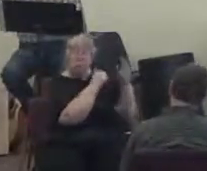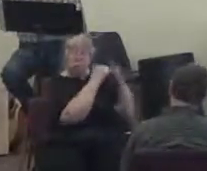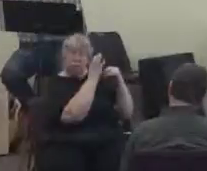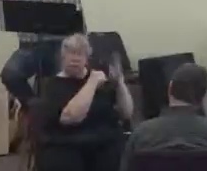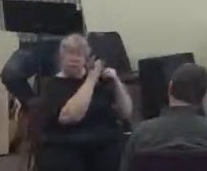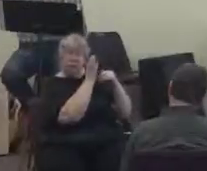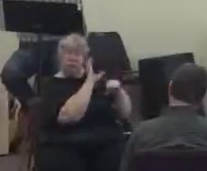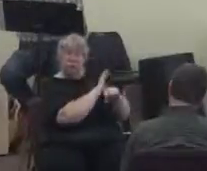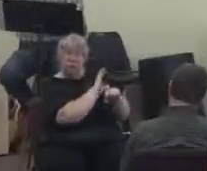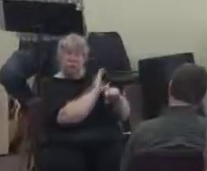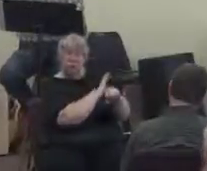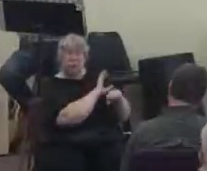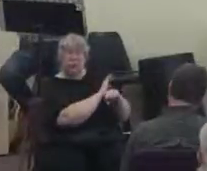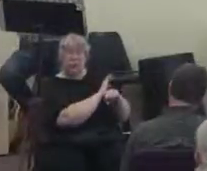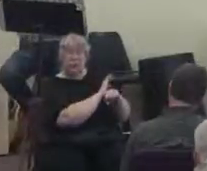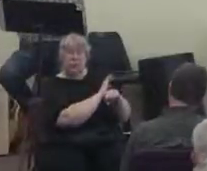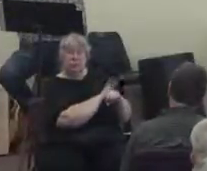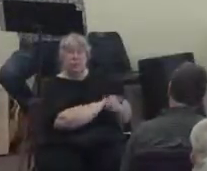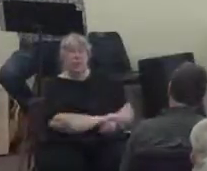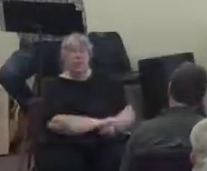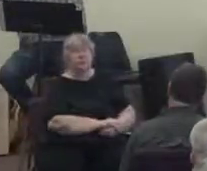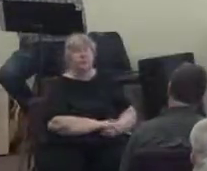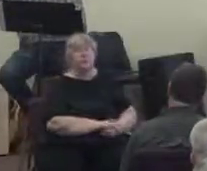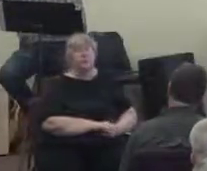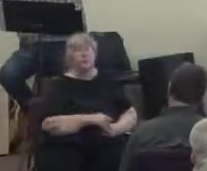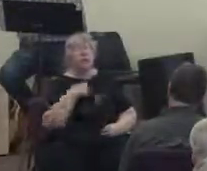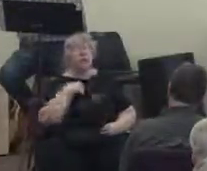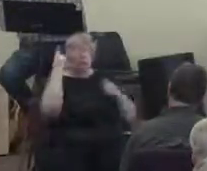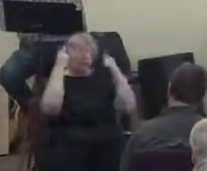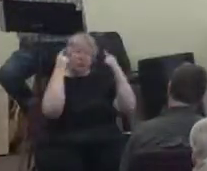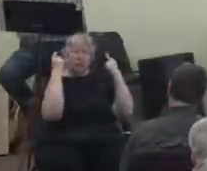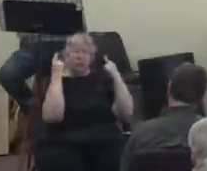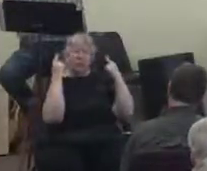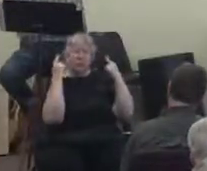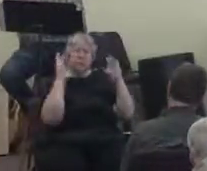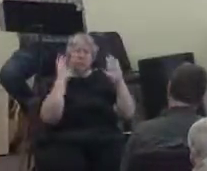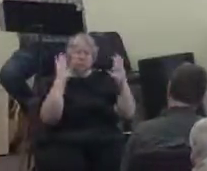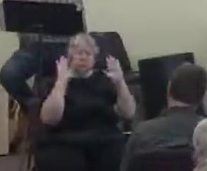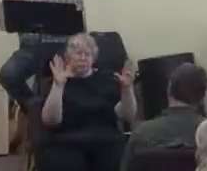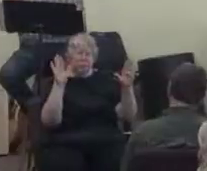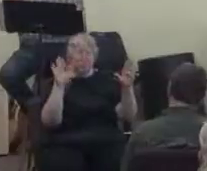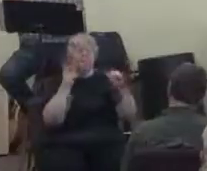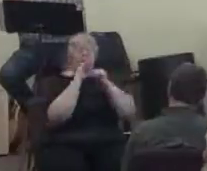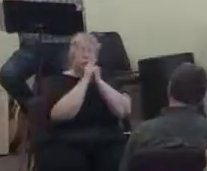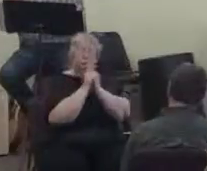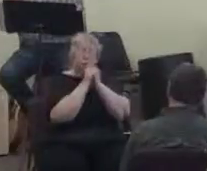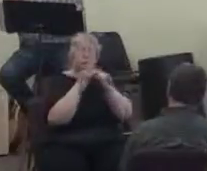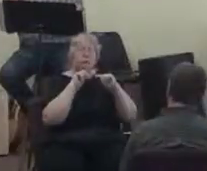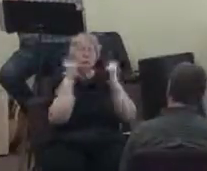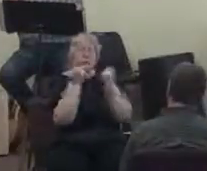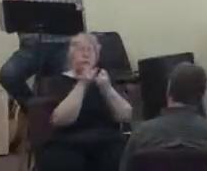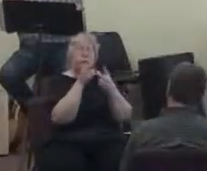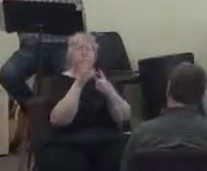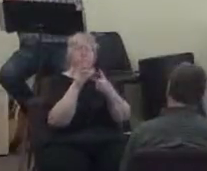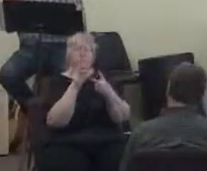so cool. The worship team picks out songs about overcoming. And here it's in our scripture this morning.